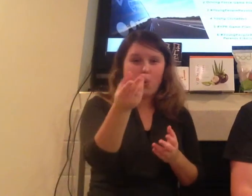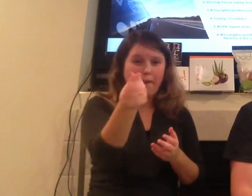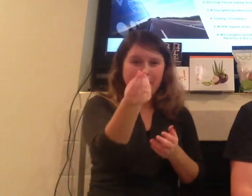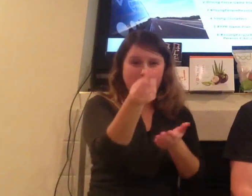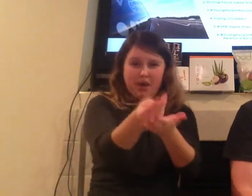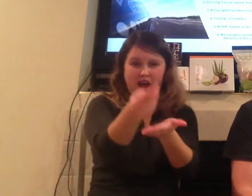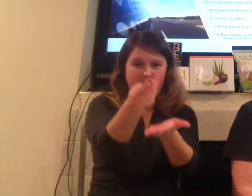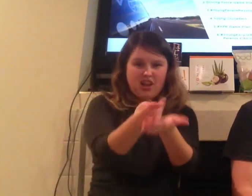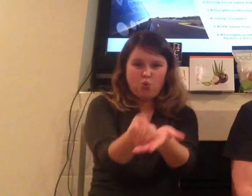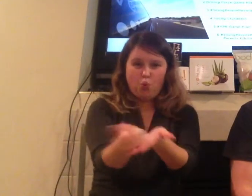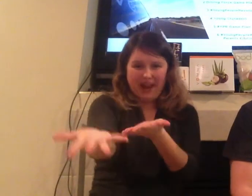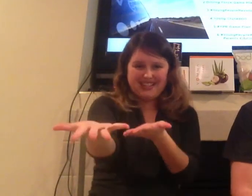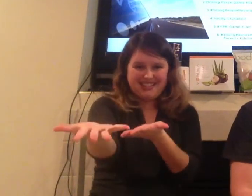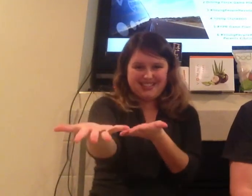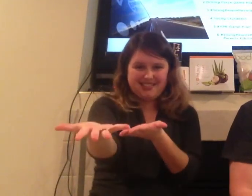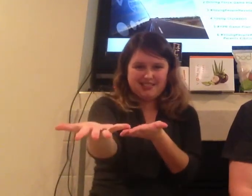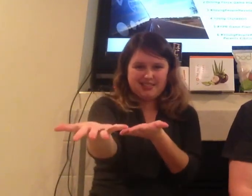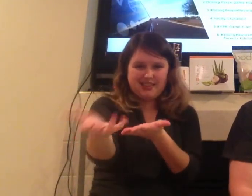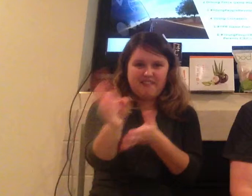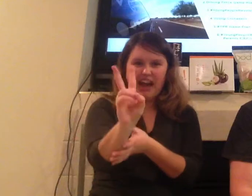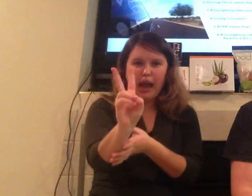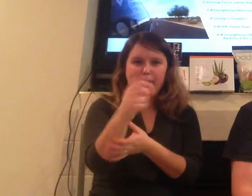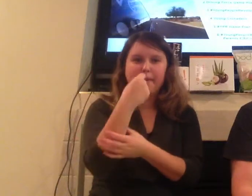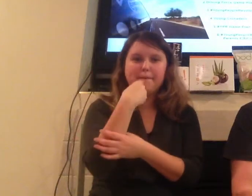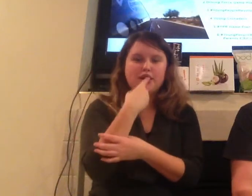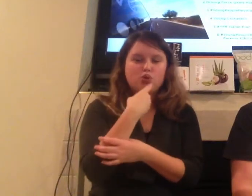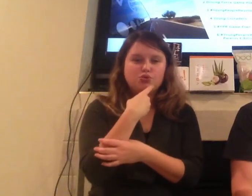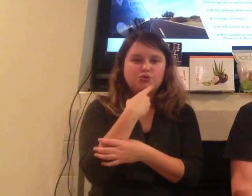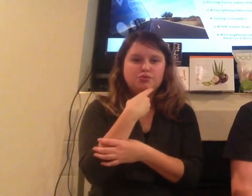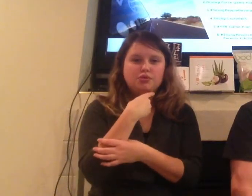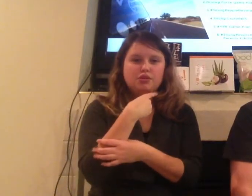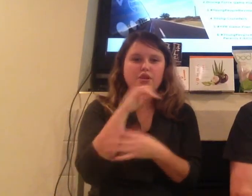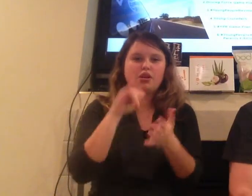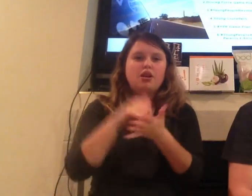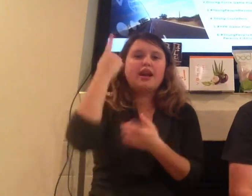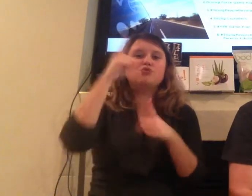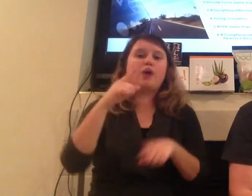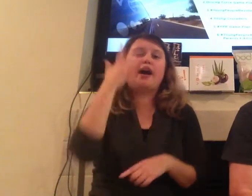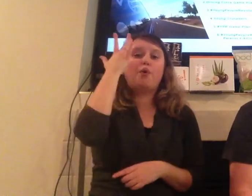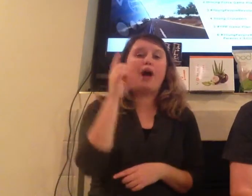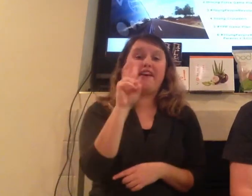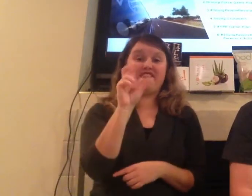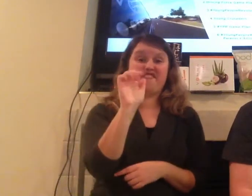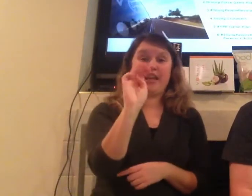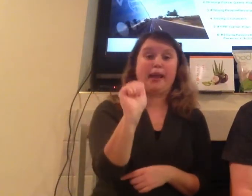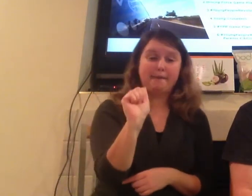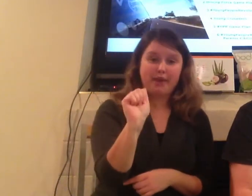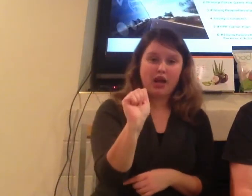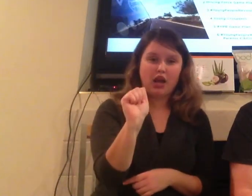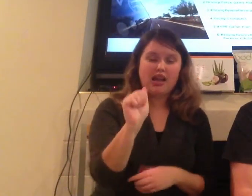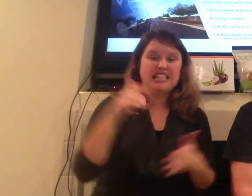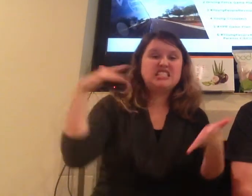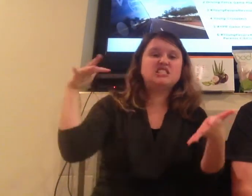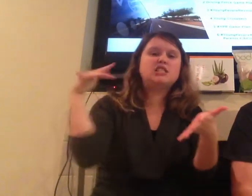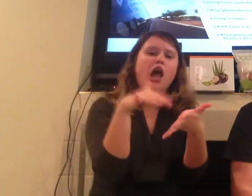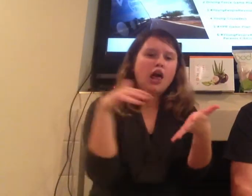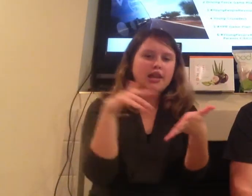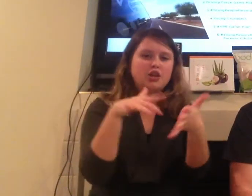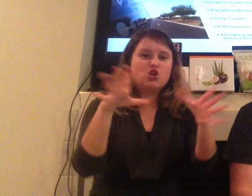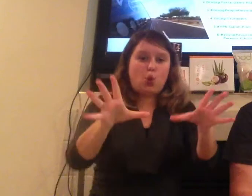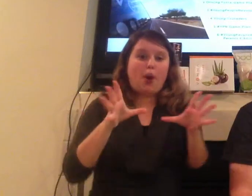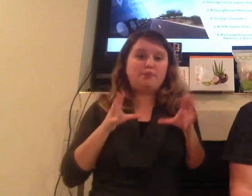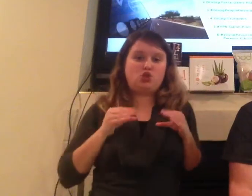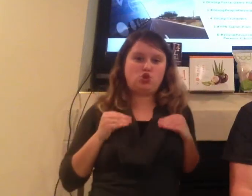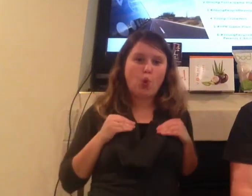drain. And that's what brings Vemma into the picture. You see, Vemma is clinically studied to absorb